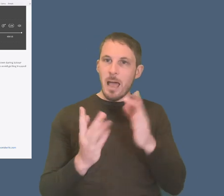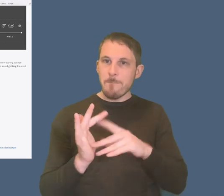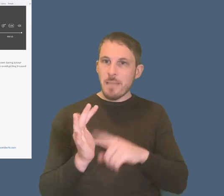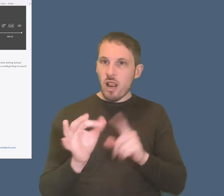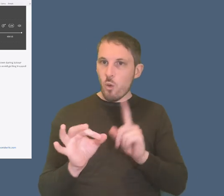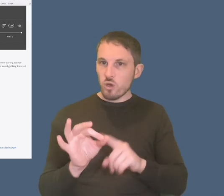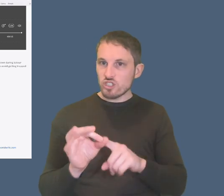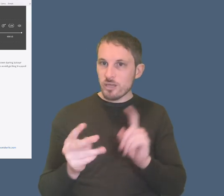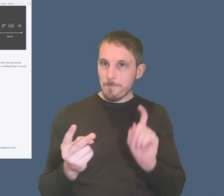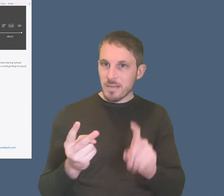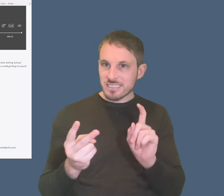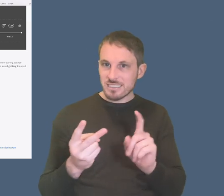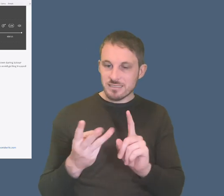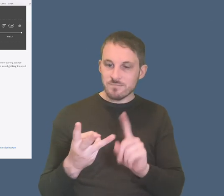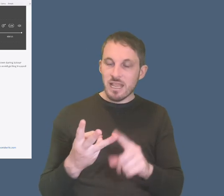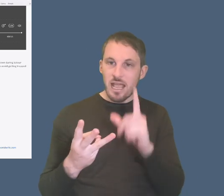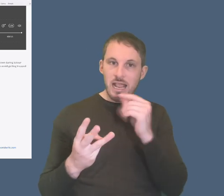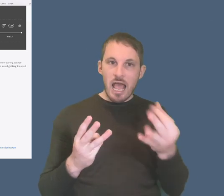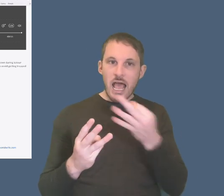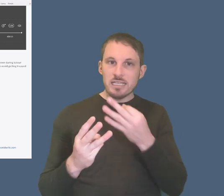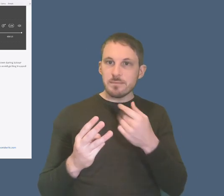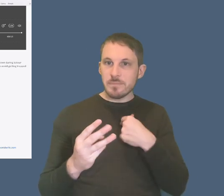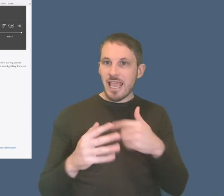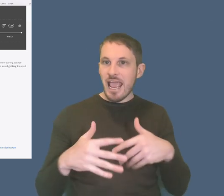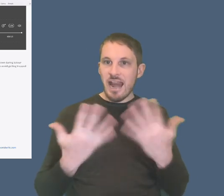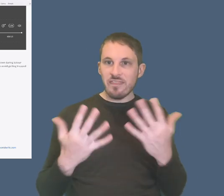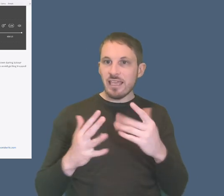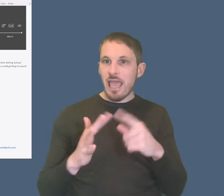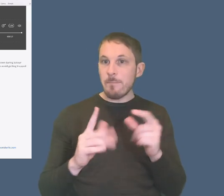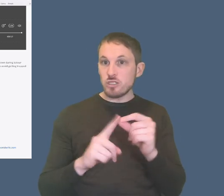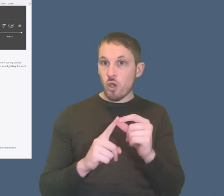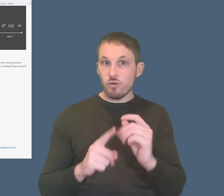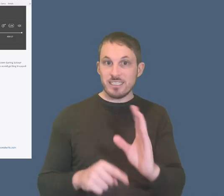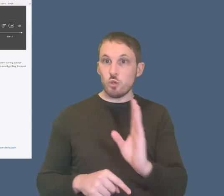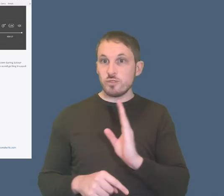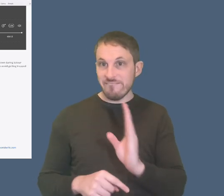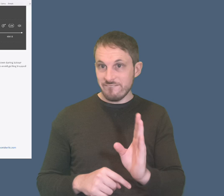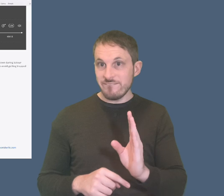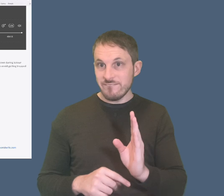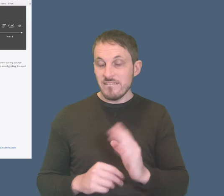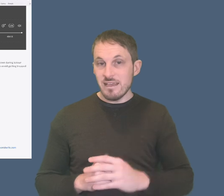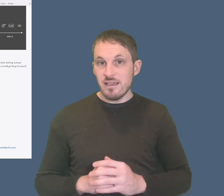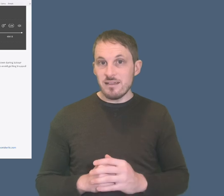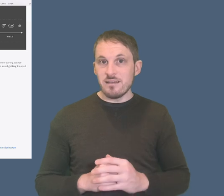an exclusive Ask Me Anything episode every month. All the